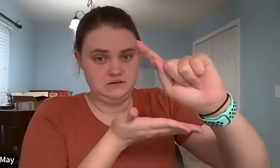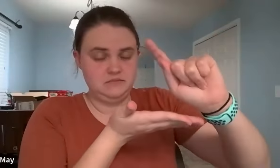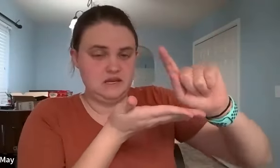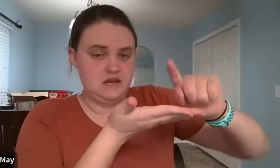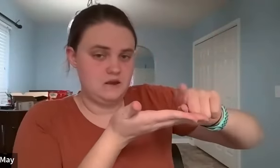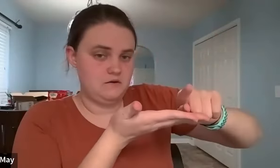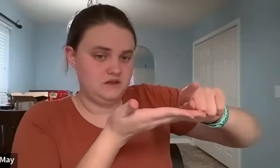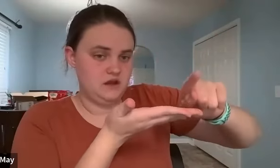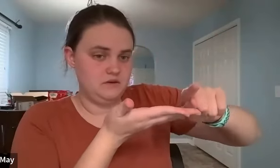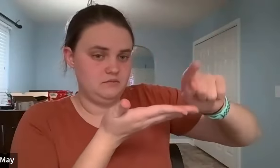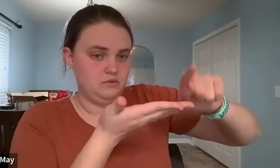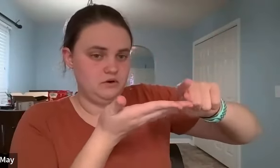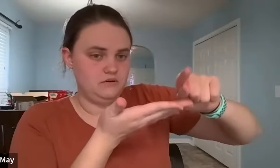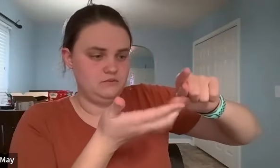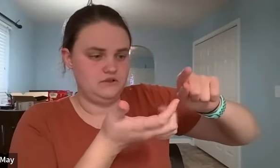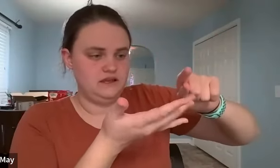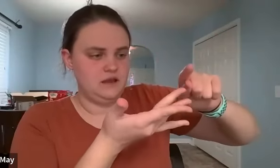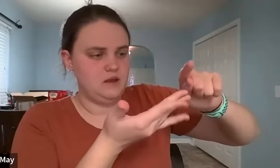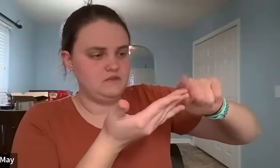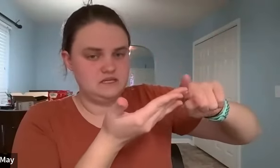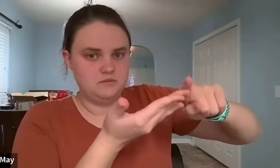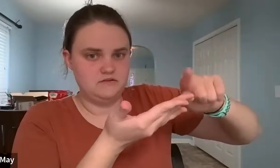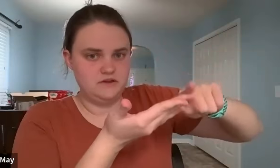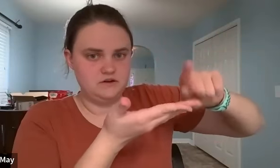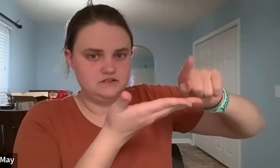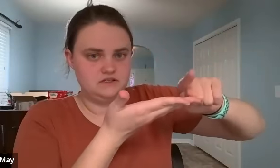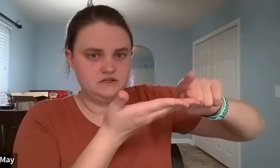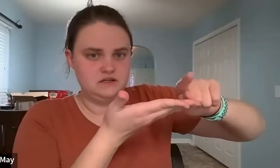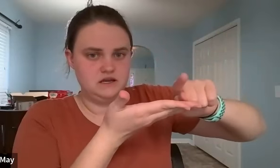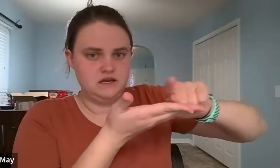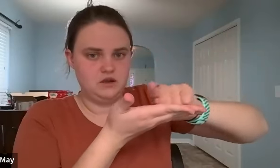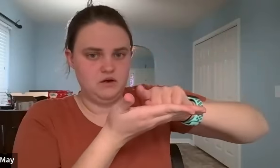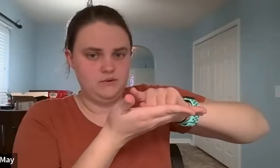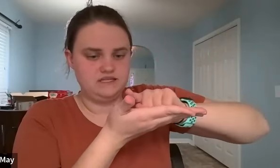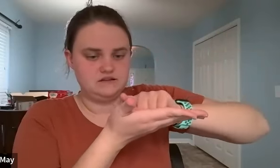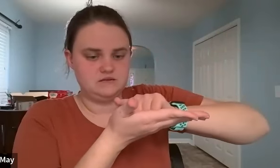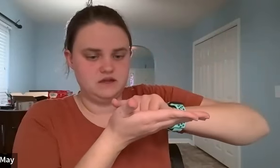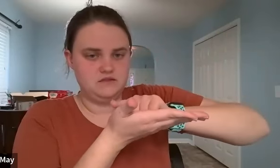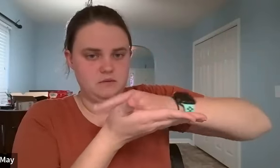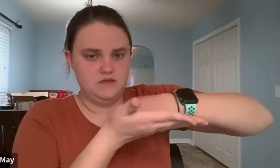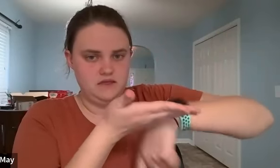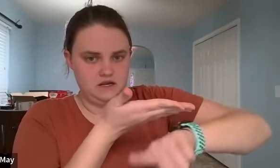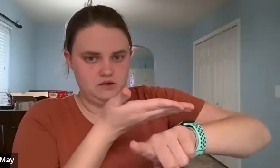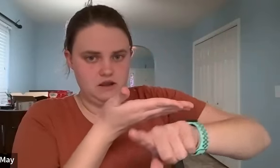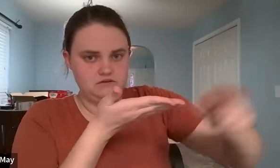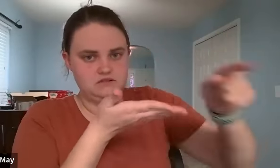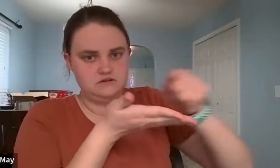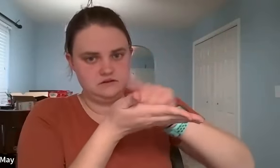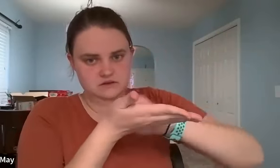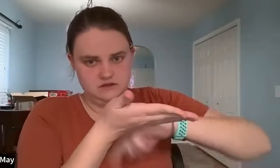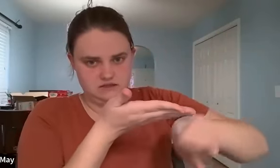But now I'm becoming more where like I'm at the tip of my fingers and I go all the way down to my thumb and then I go out next